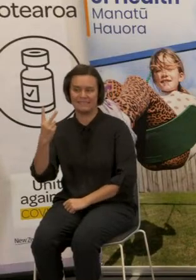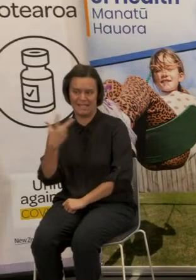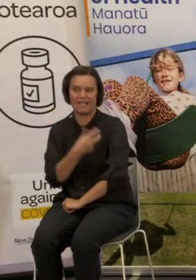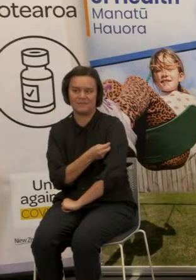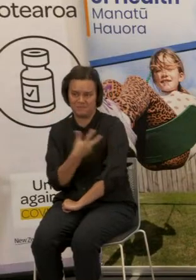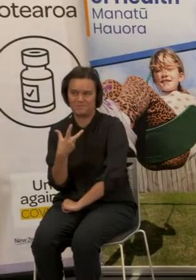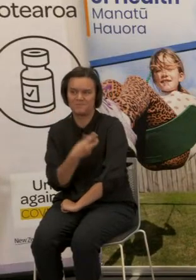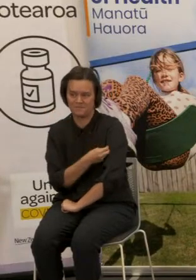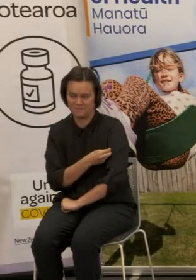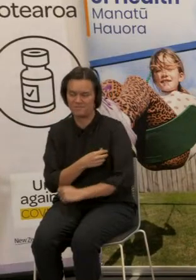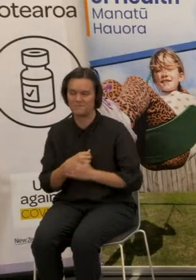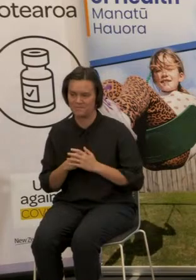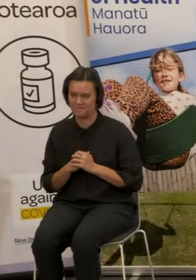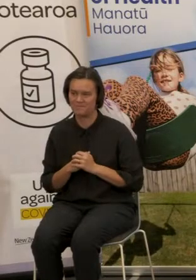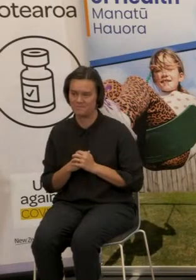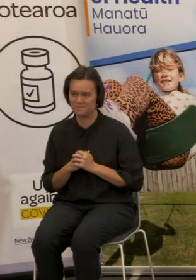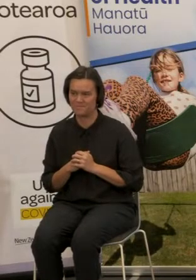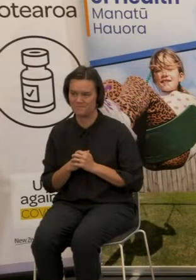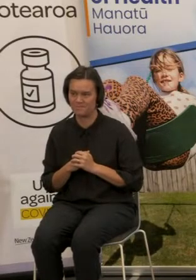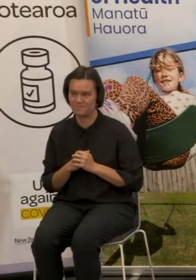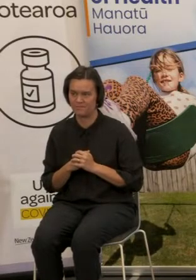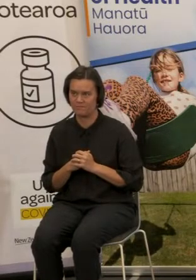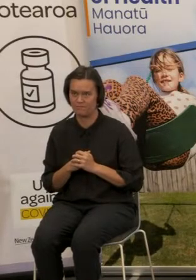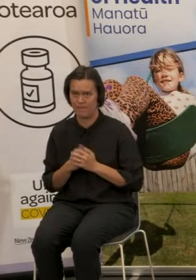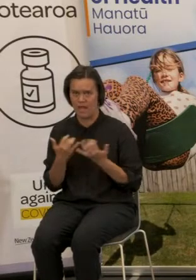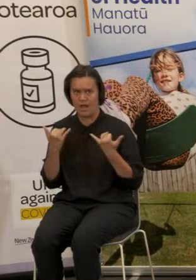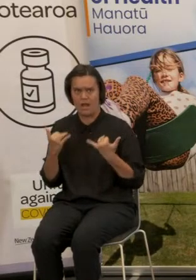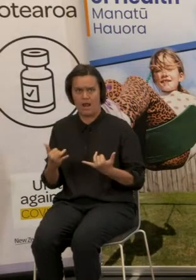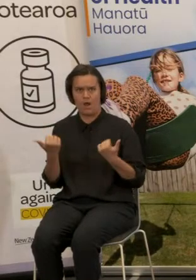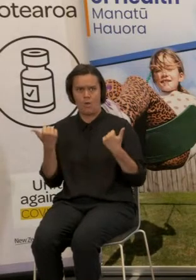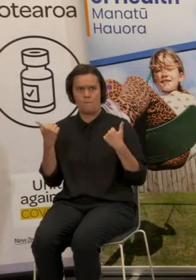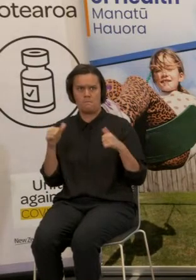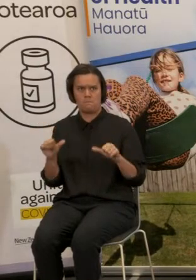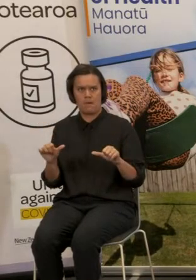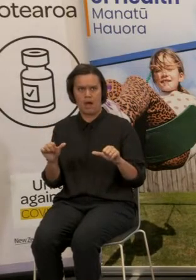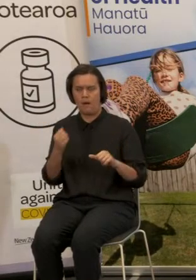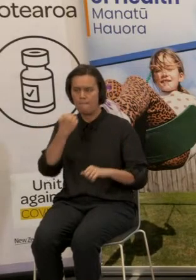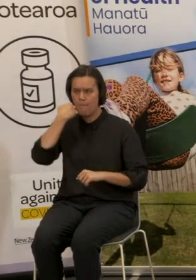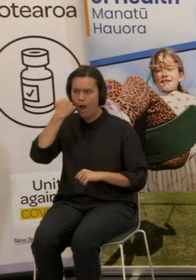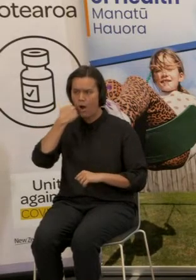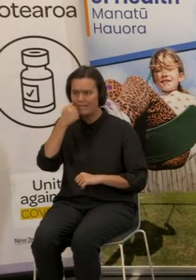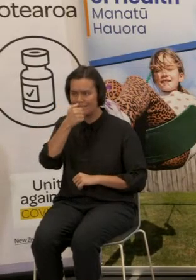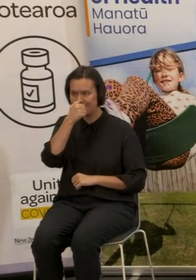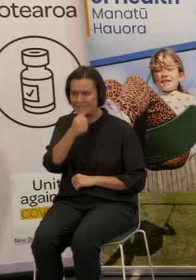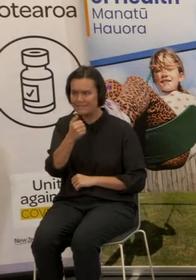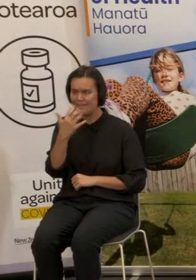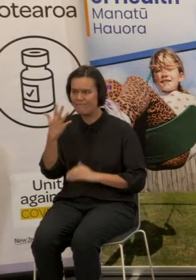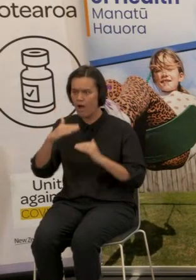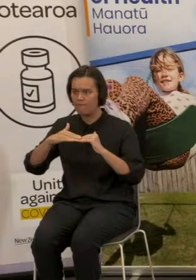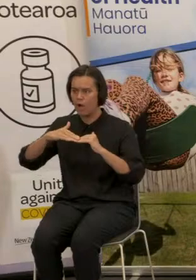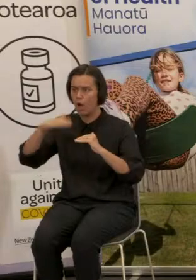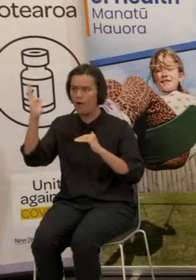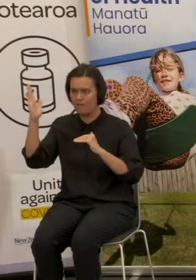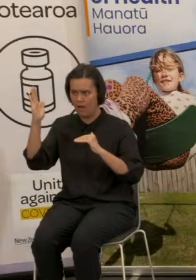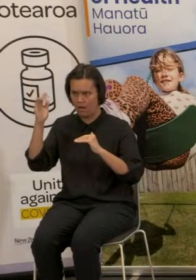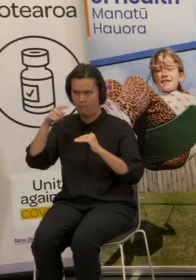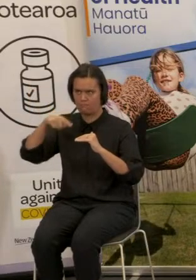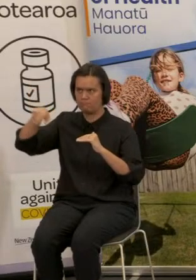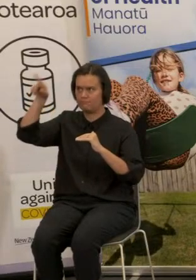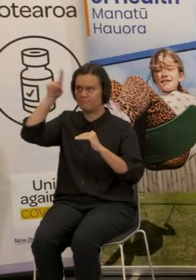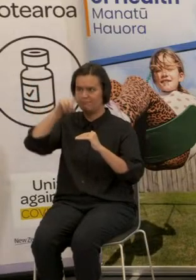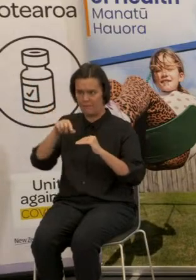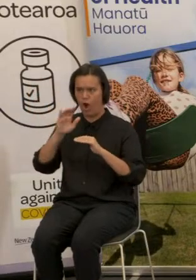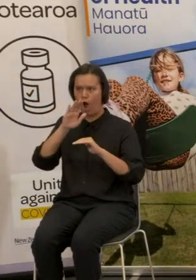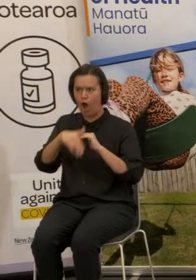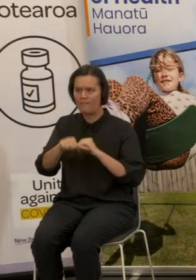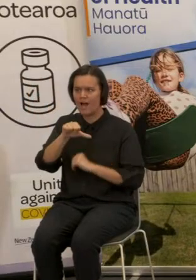were tracking it over, heading to 90, and now we're over 90% for 65 plus. But then the 1st of September happened.